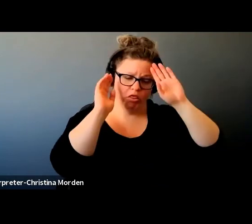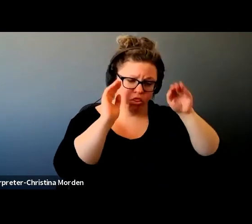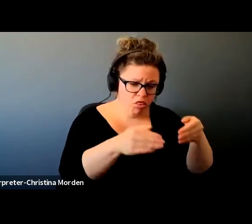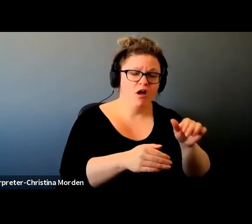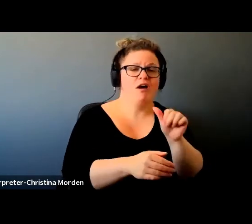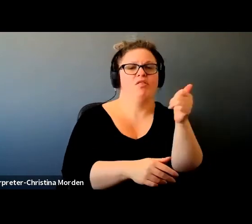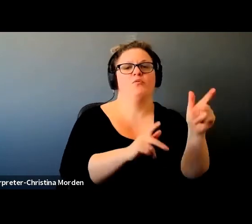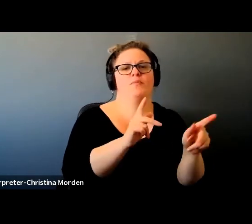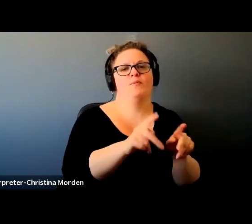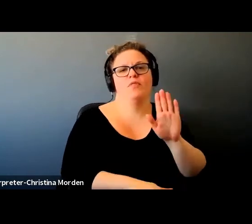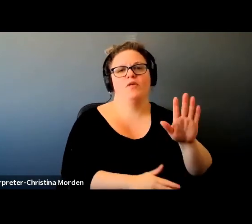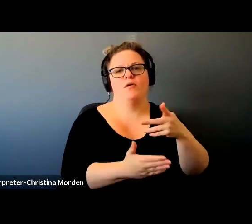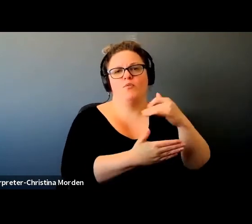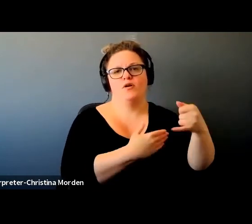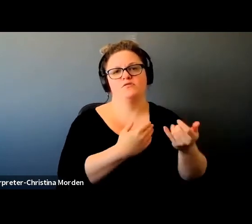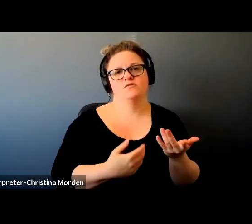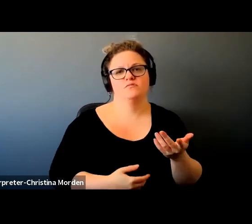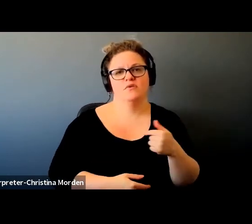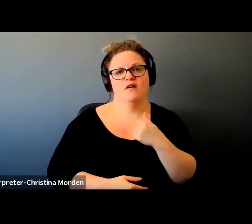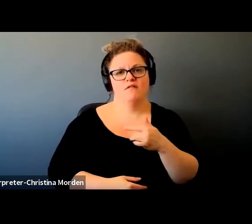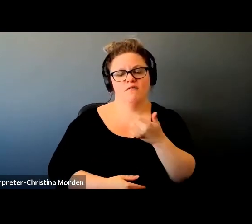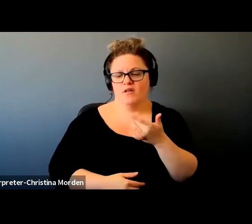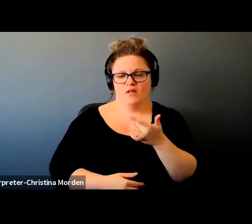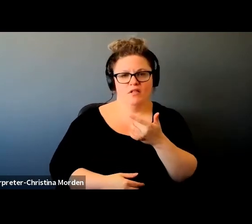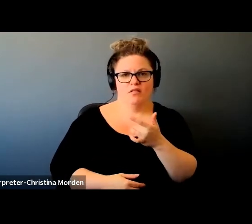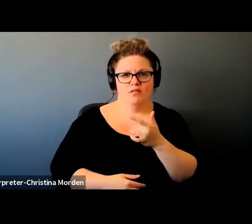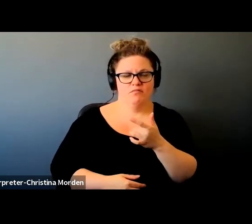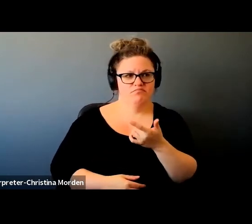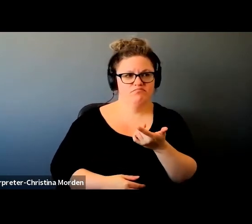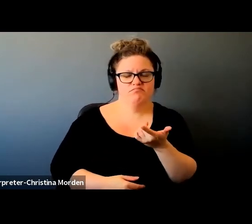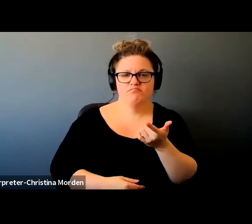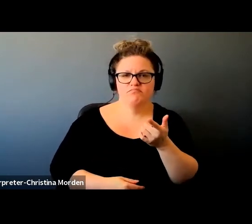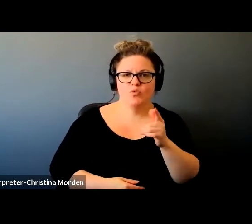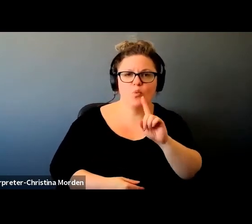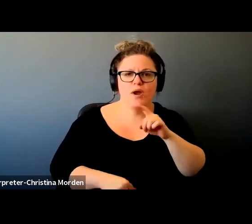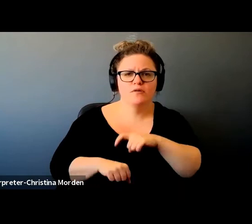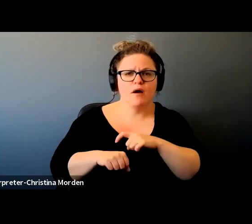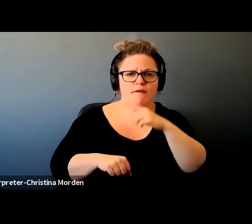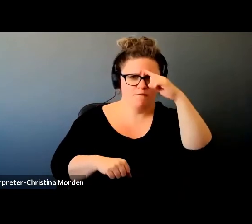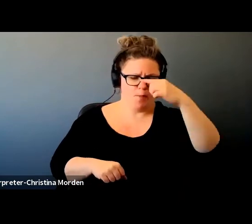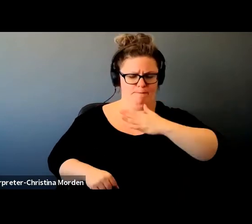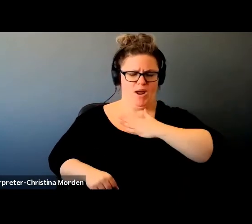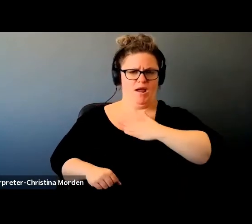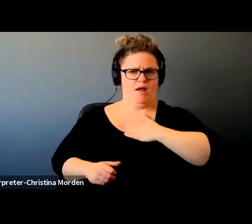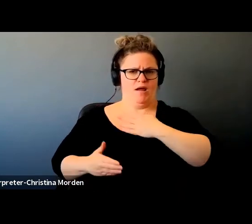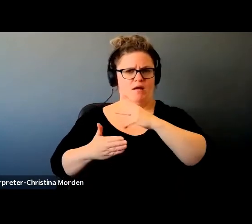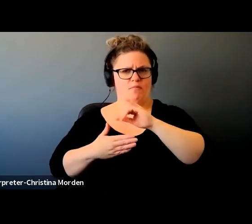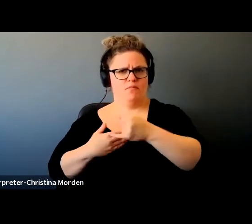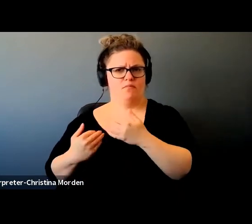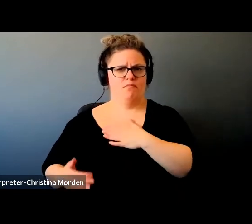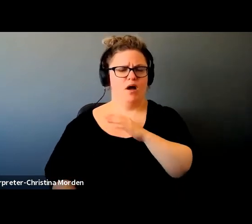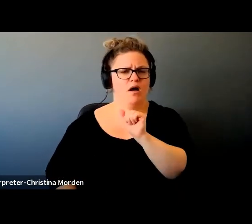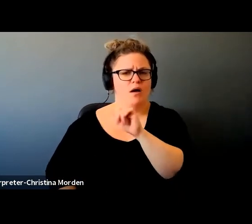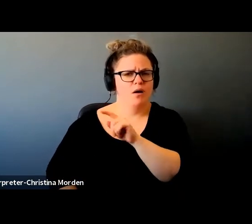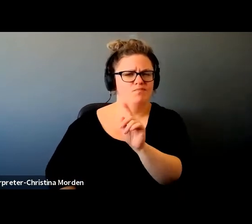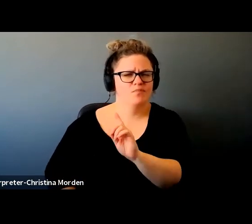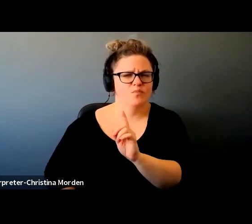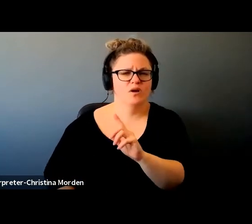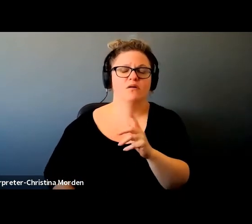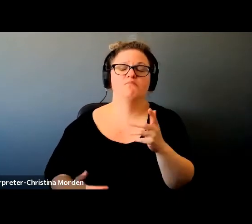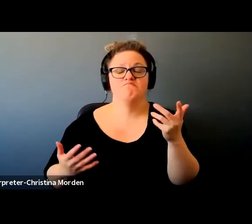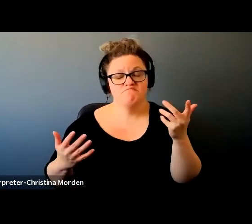projects, and I feel like I'm not having the time to devote to my own. But because